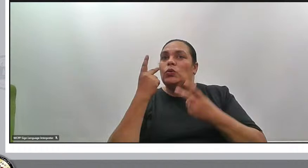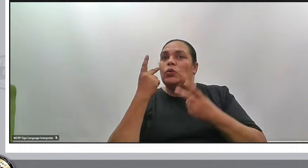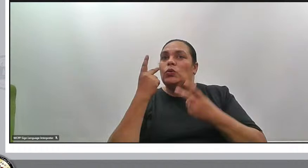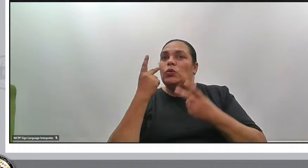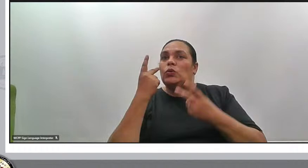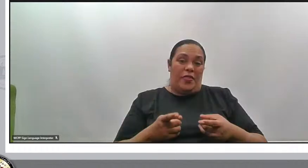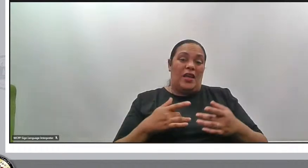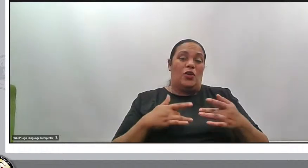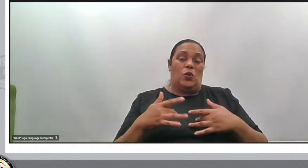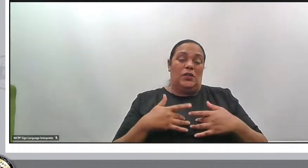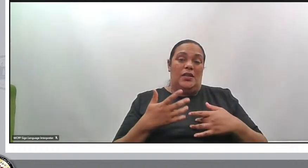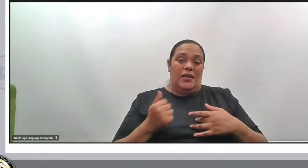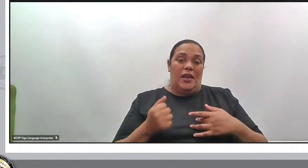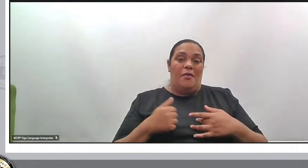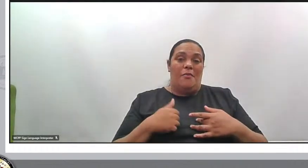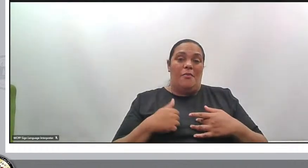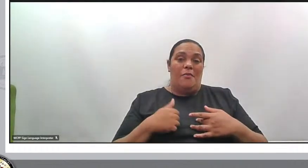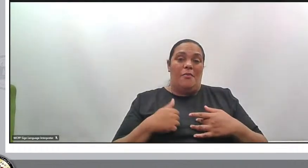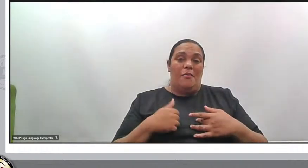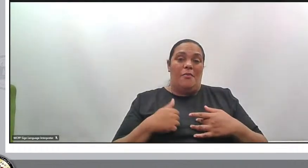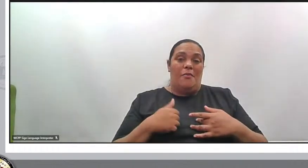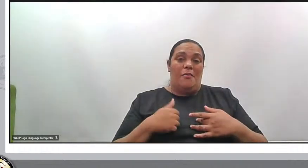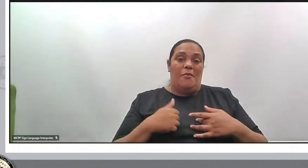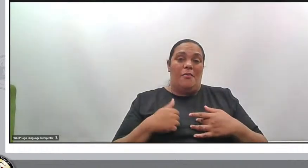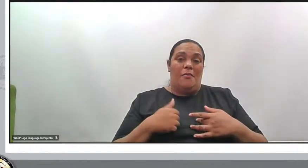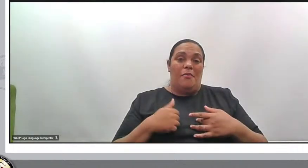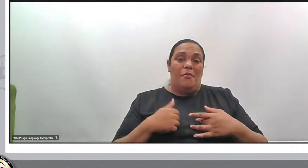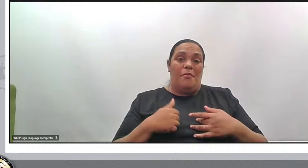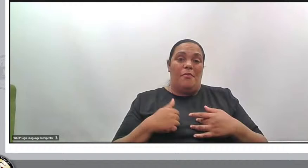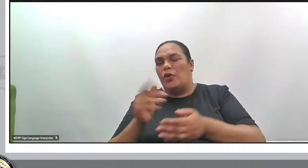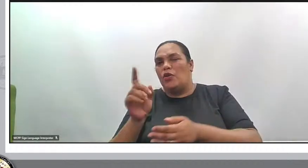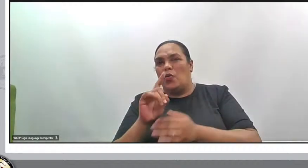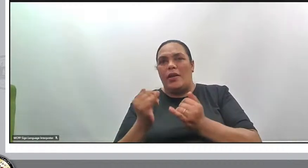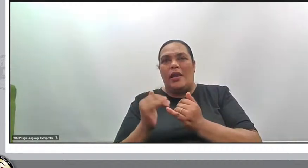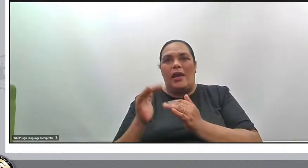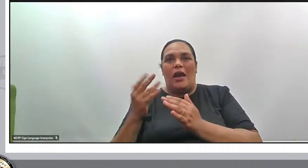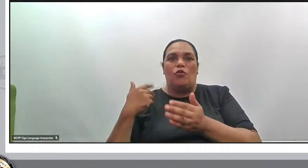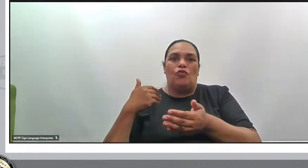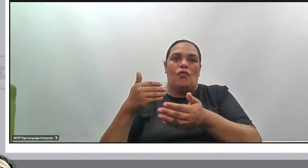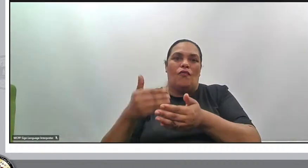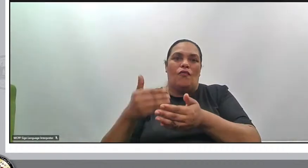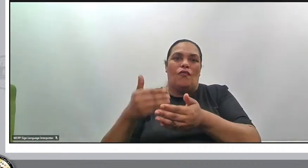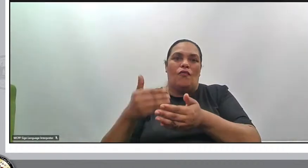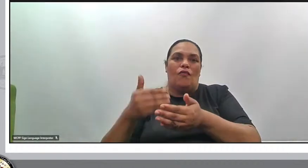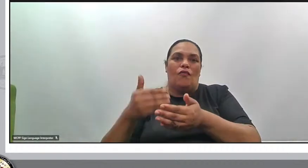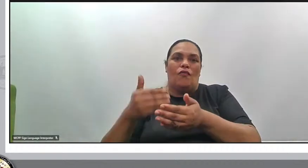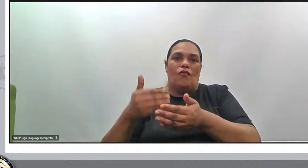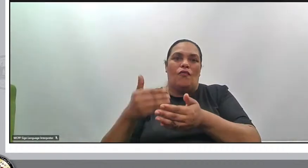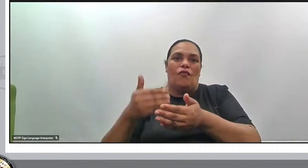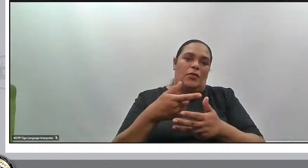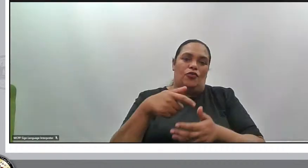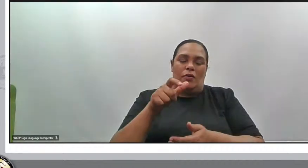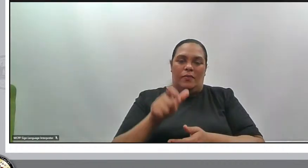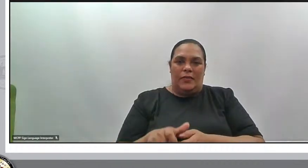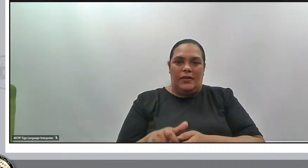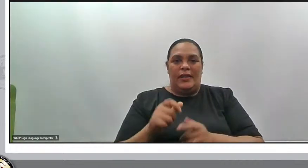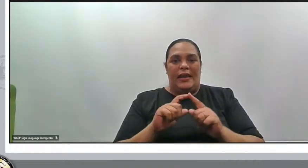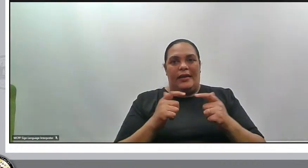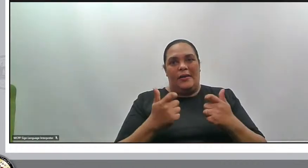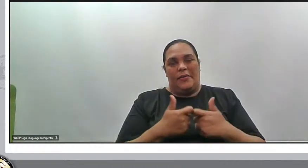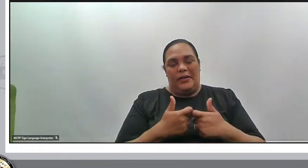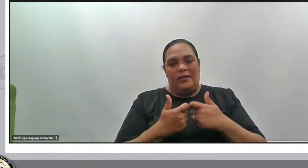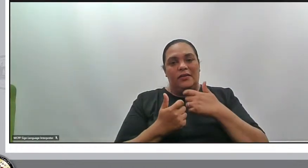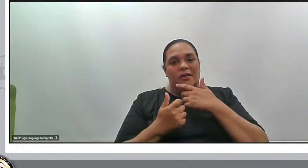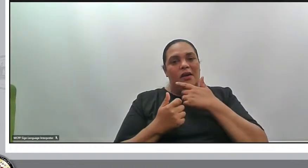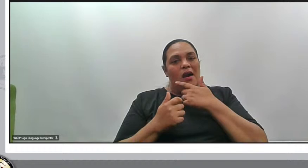quite concerning. And I would like to understand what the process has been so far to engage with the chairpersons and the committees